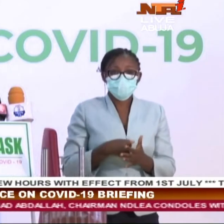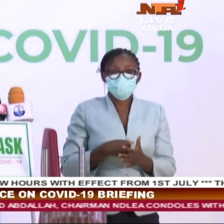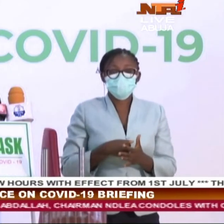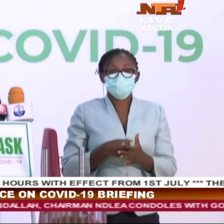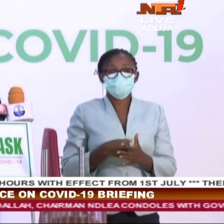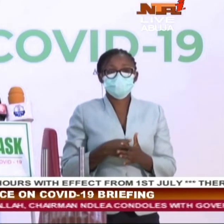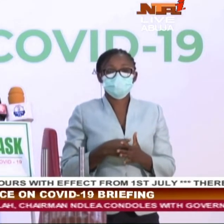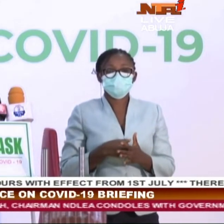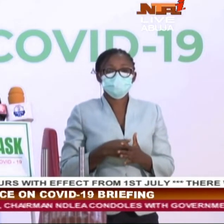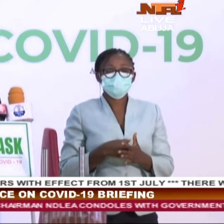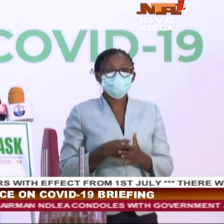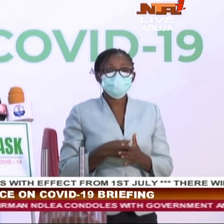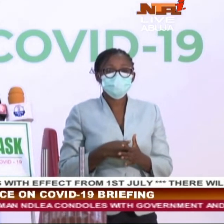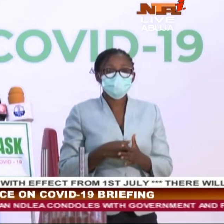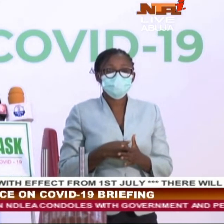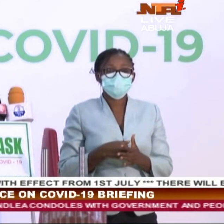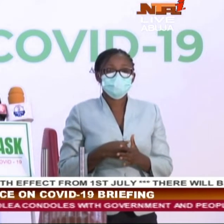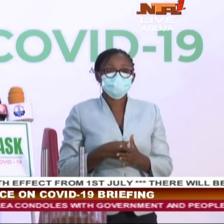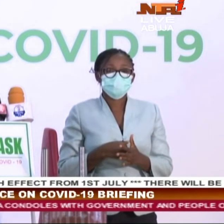at a loss.